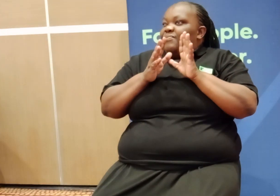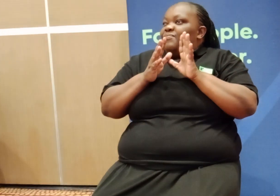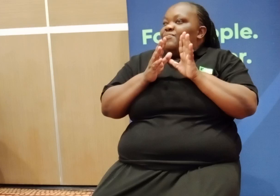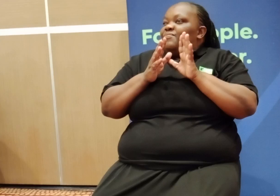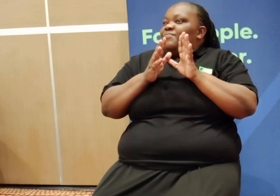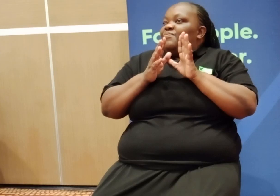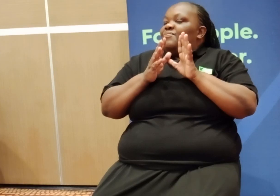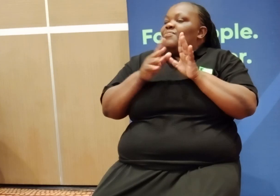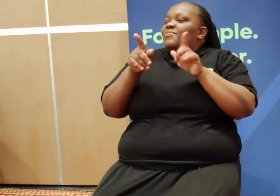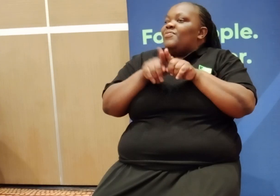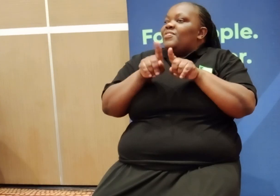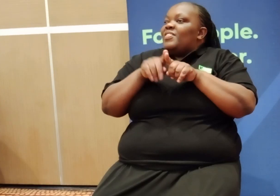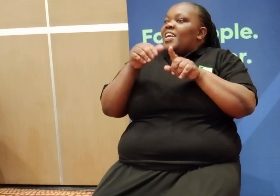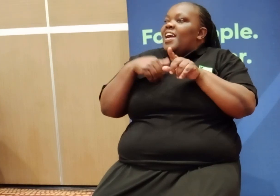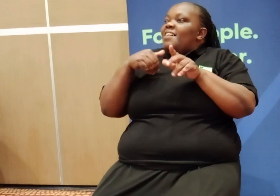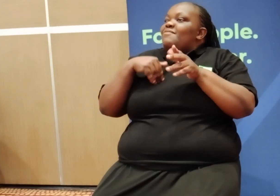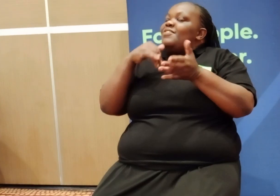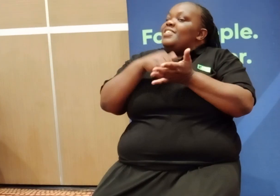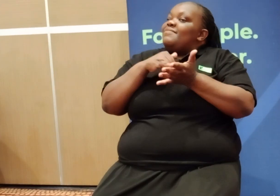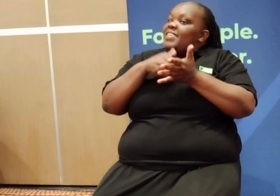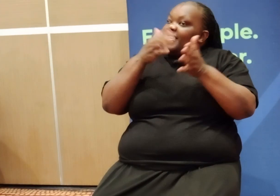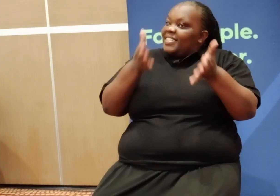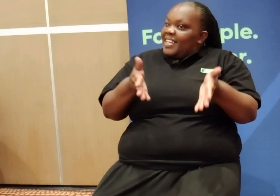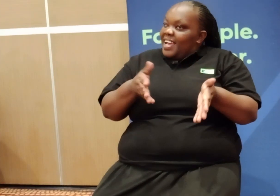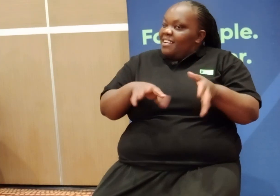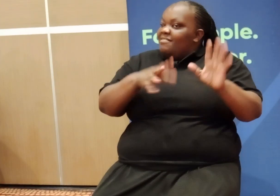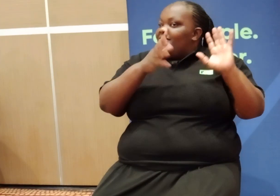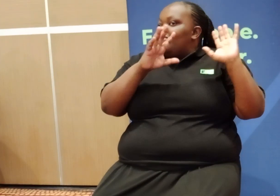We also have our investors who are here. Let us give them a hand.